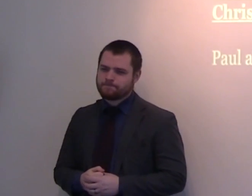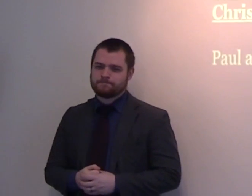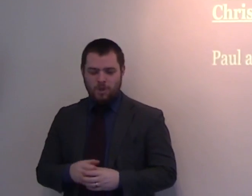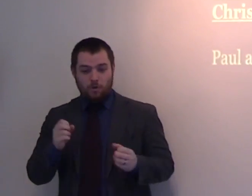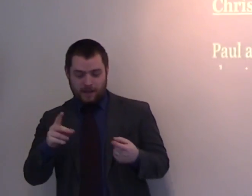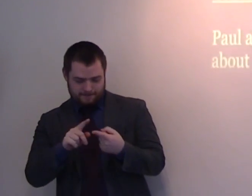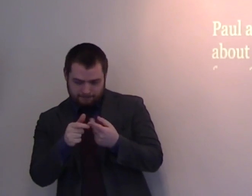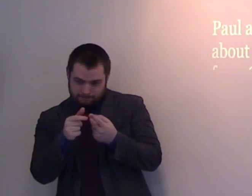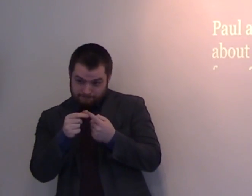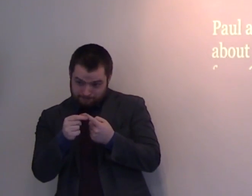Meaning number two,